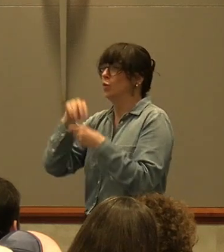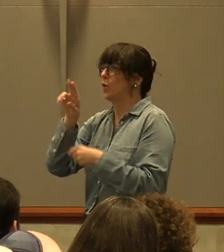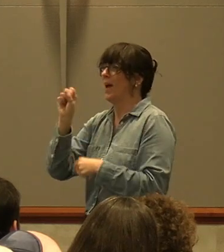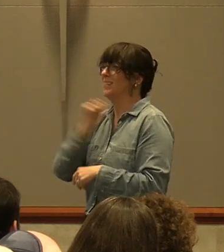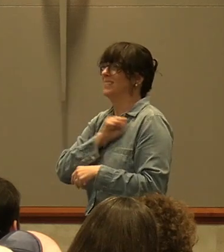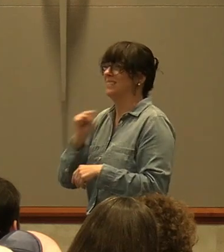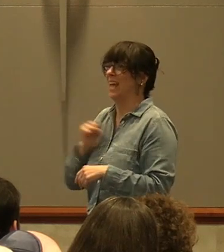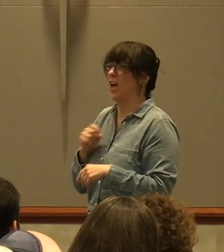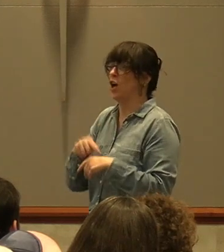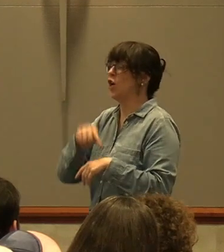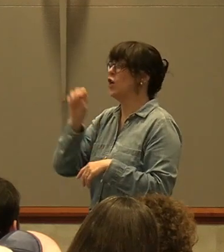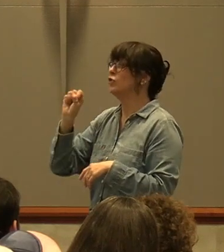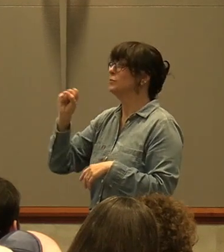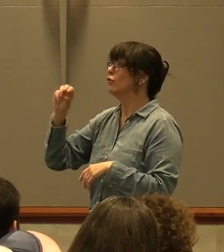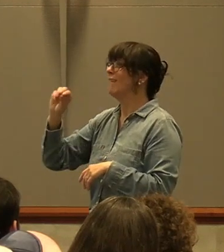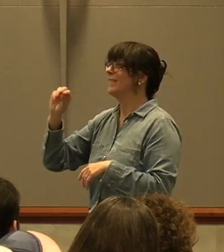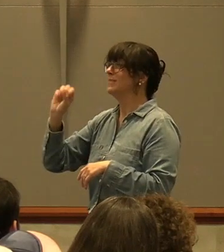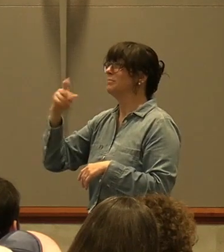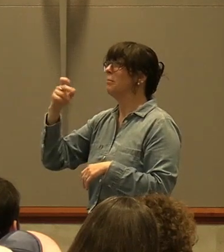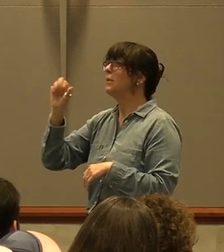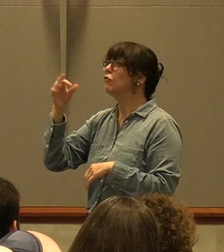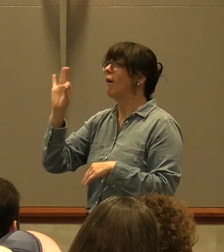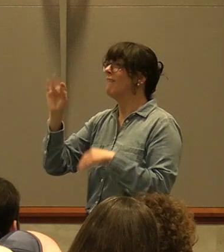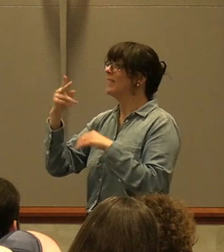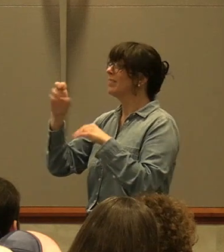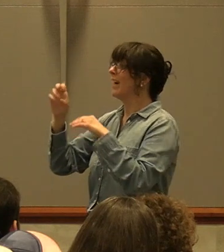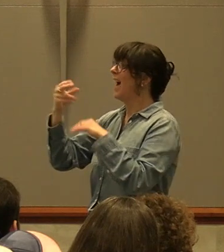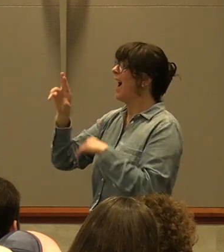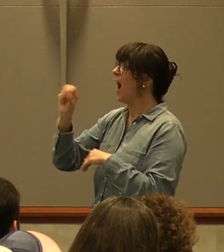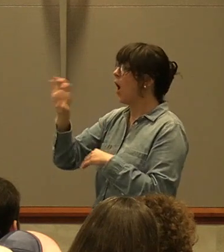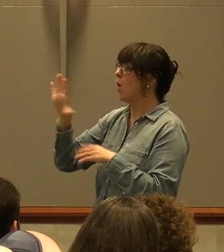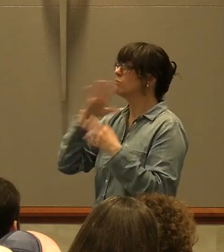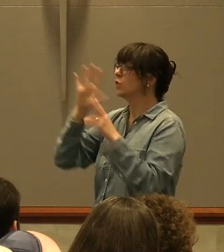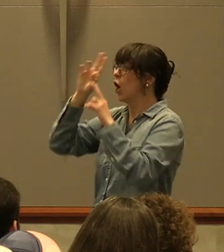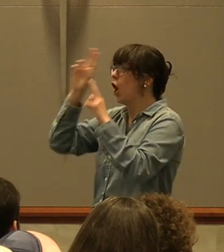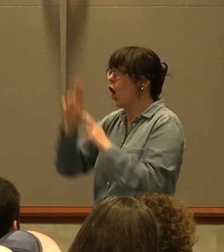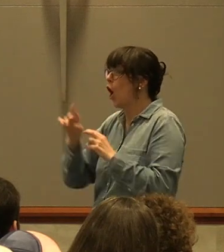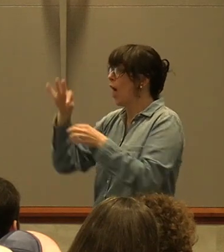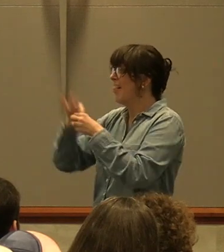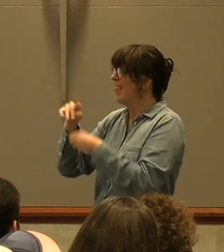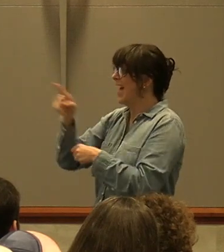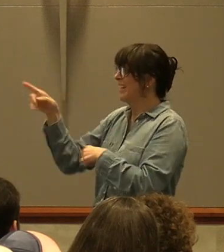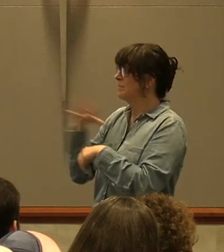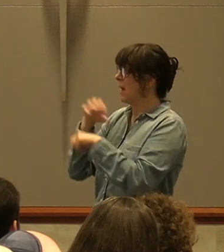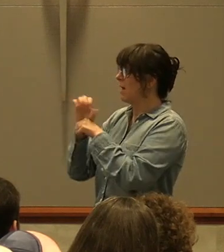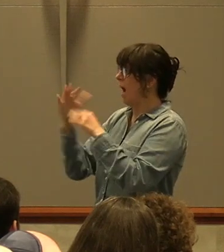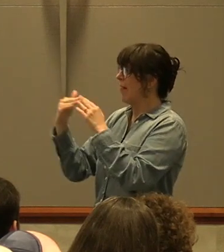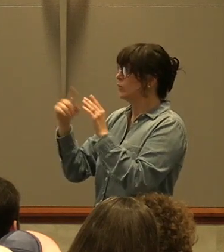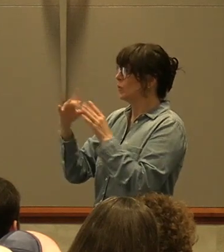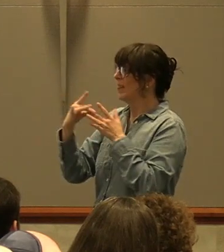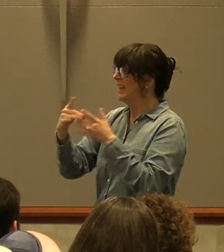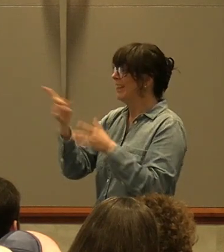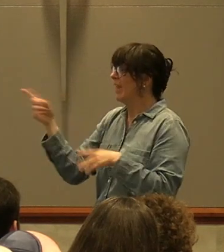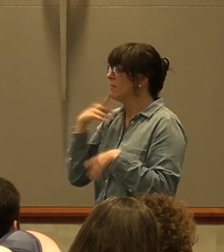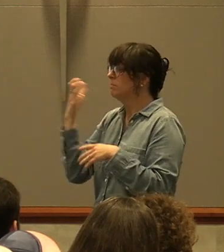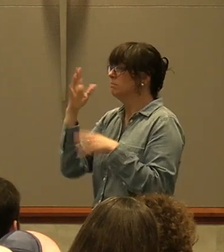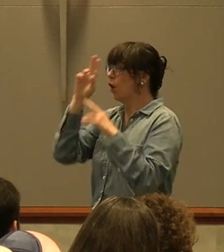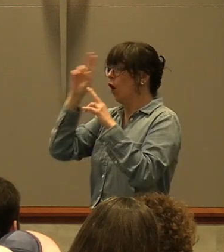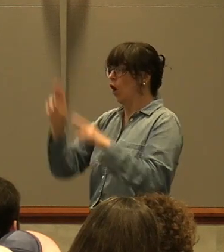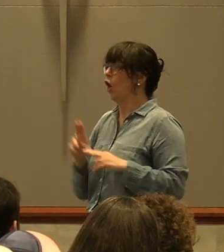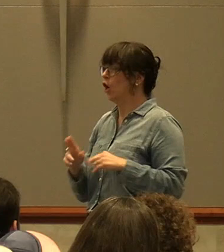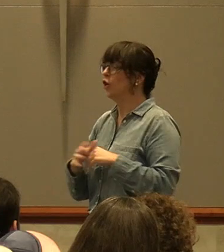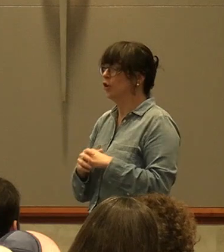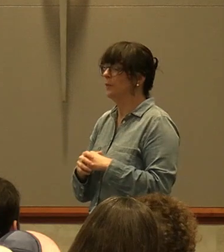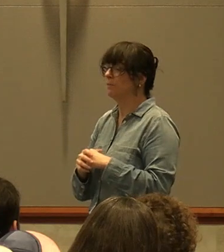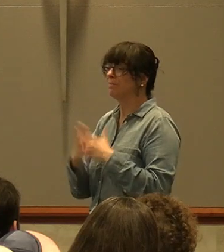was an incredible honor to be elected by your colleagues to be their leader. So obviously